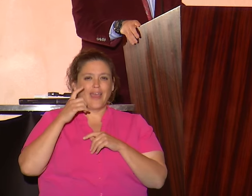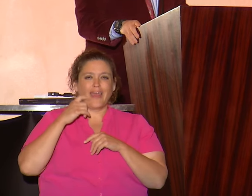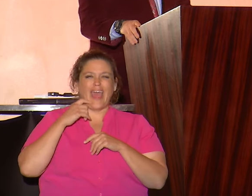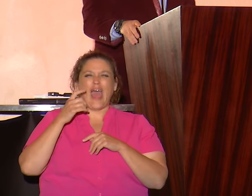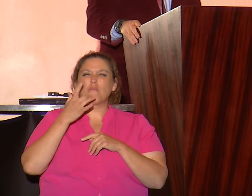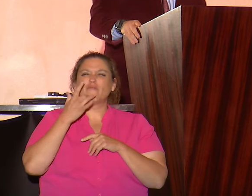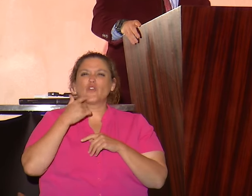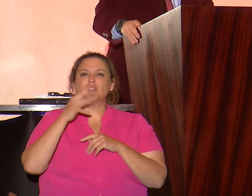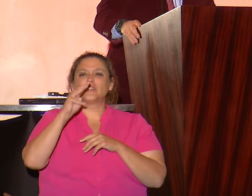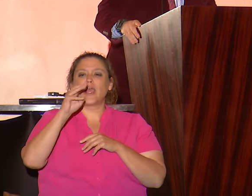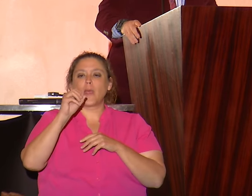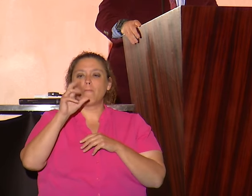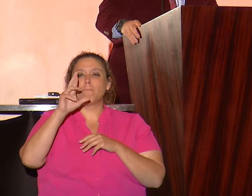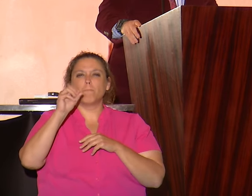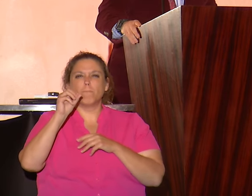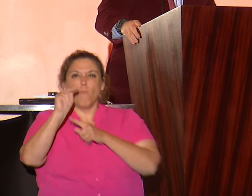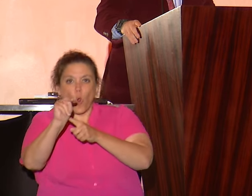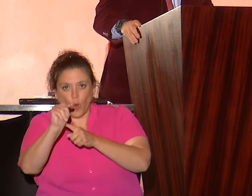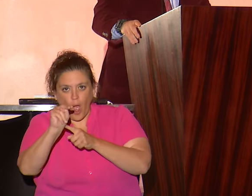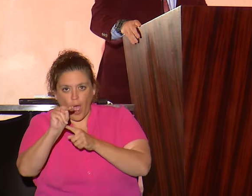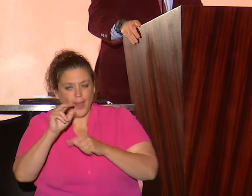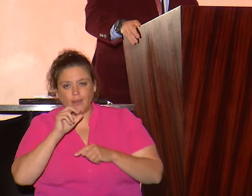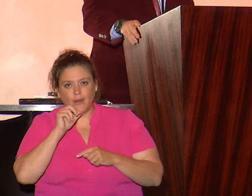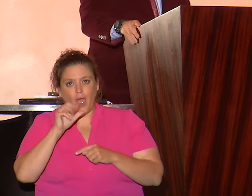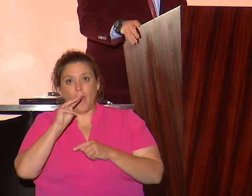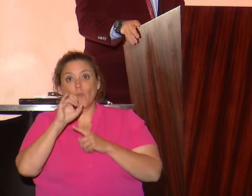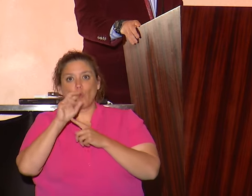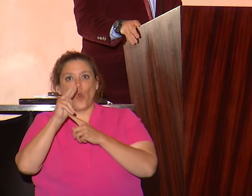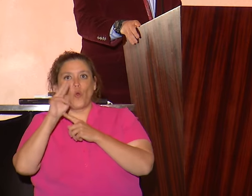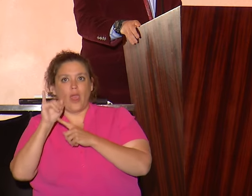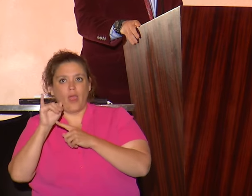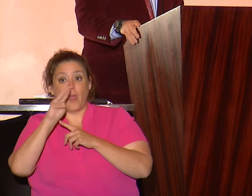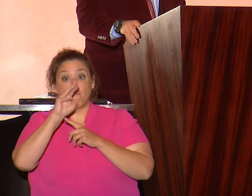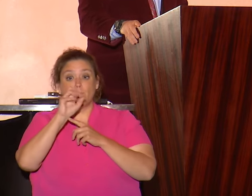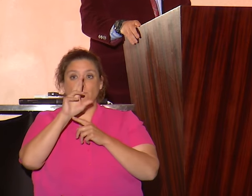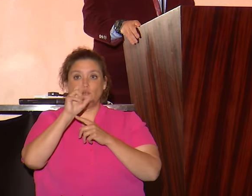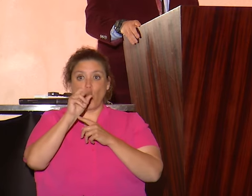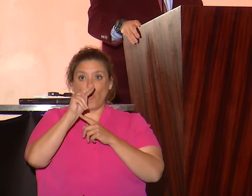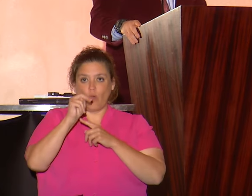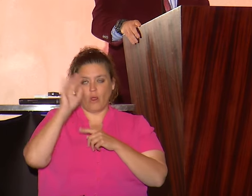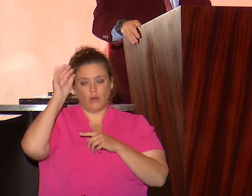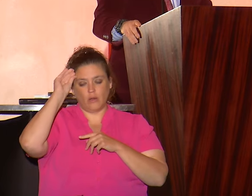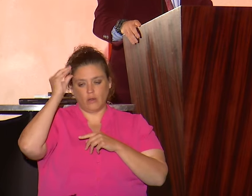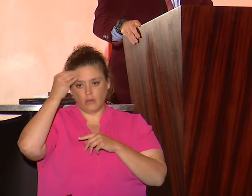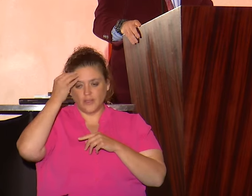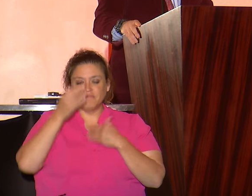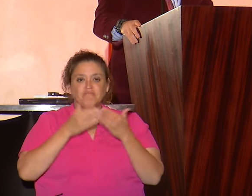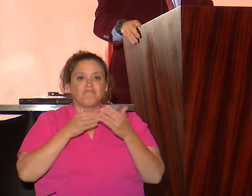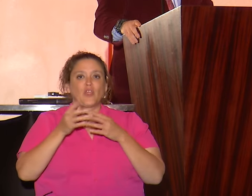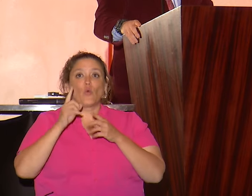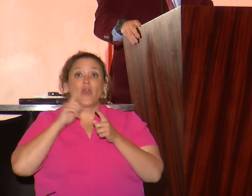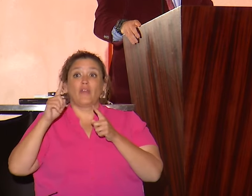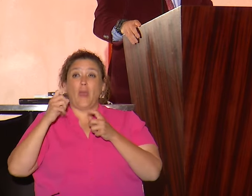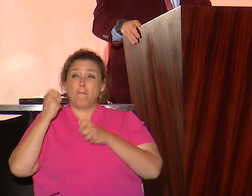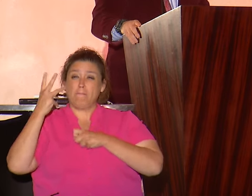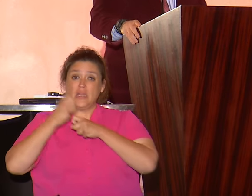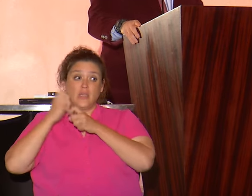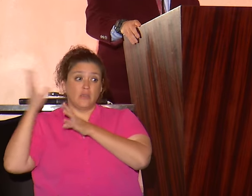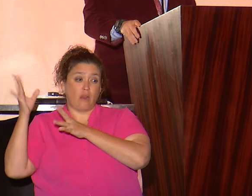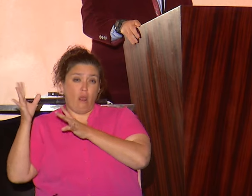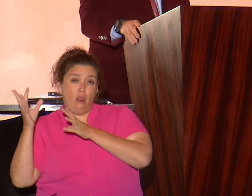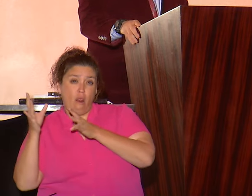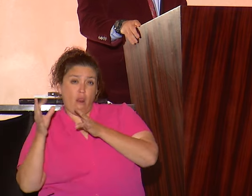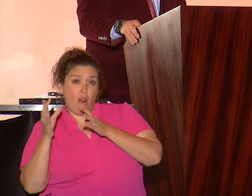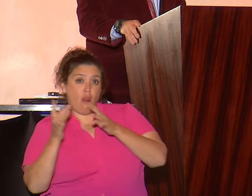For the church to formally renounce the policy of barring black men from the priesthood and